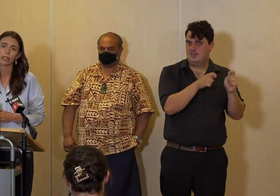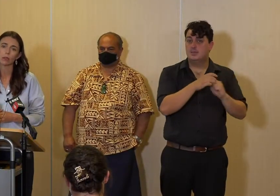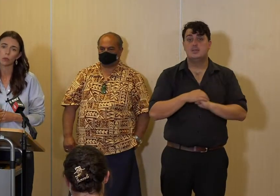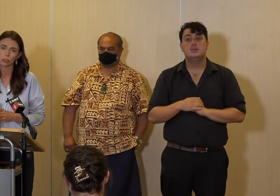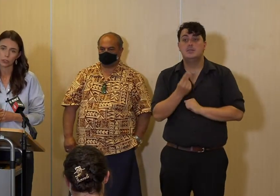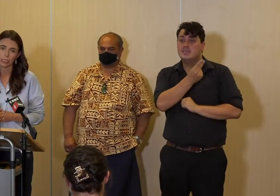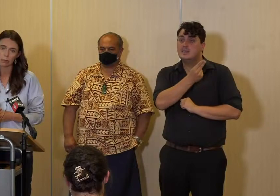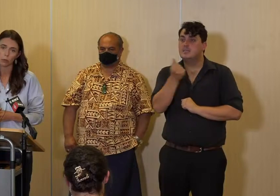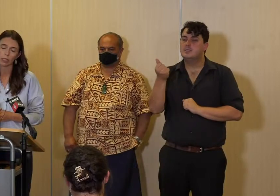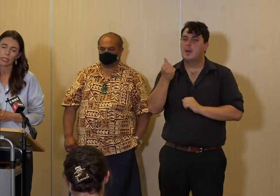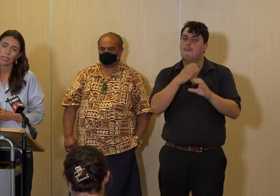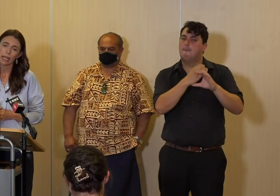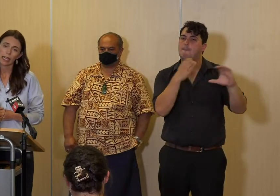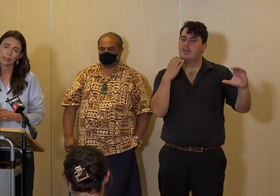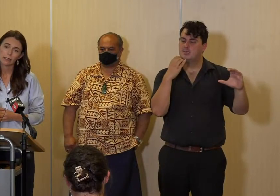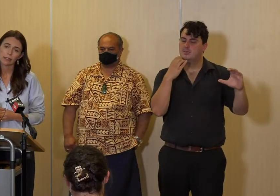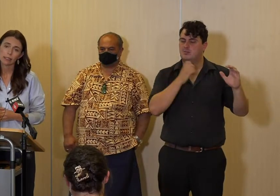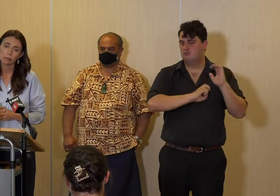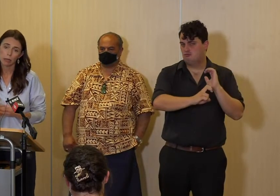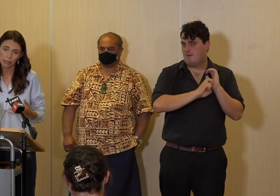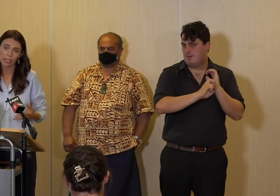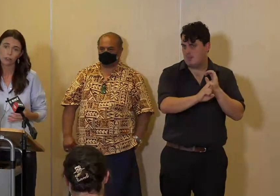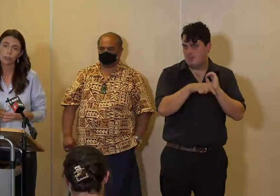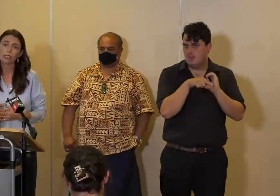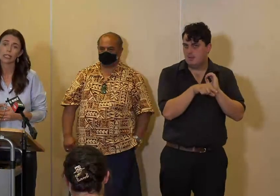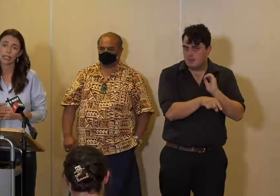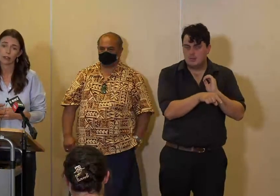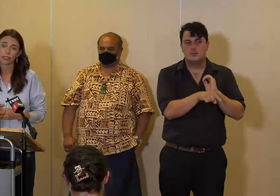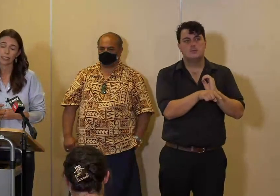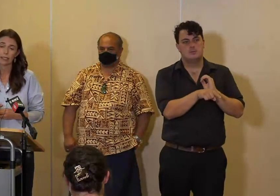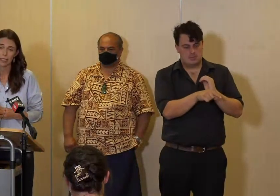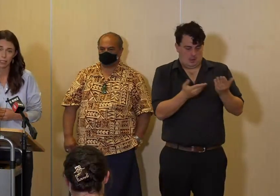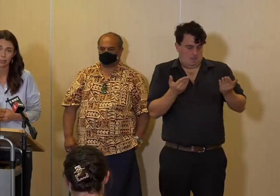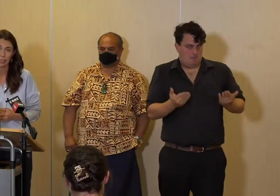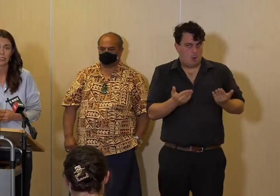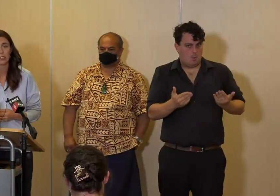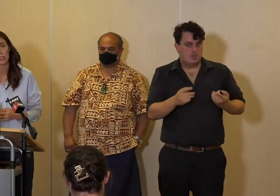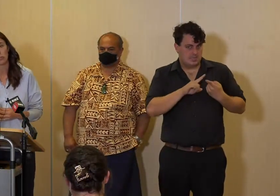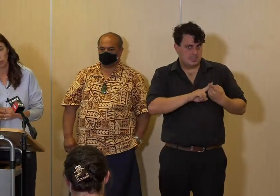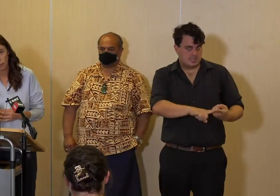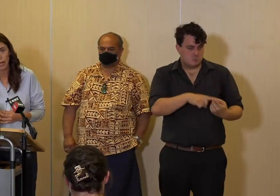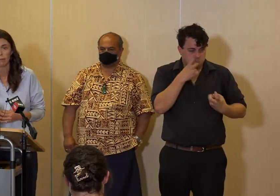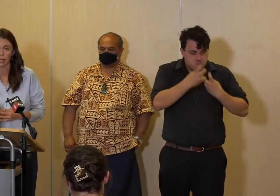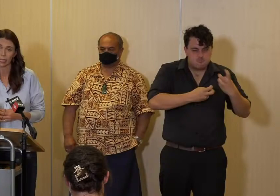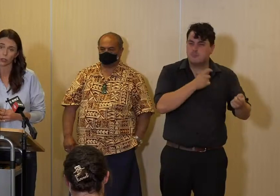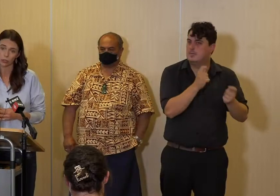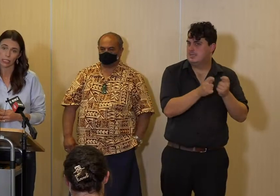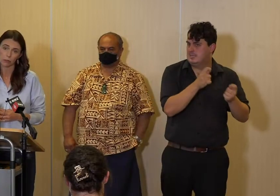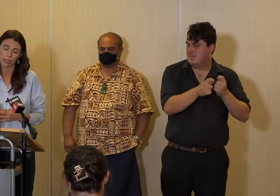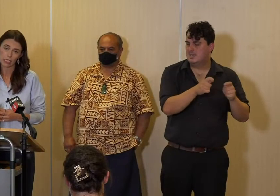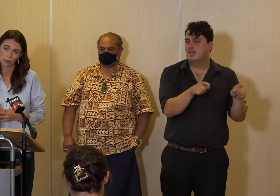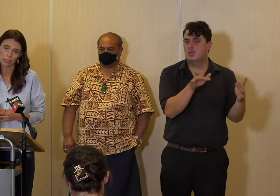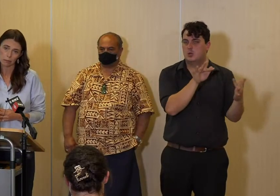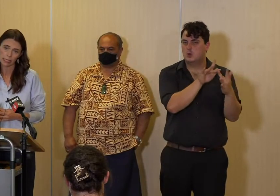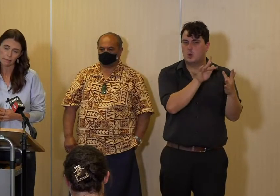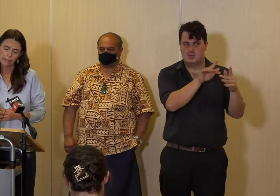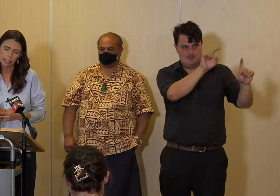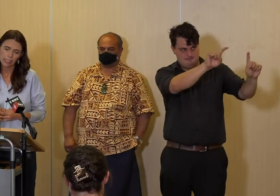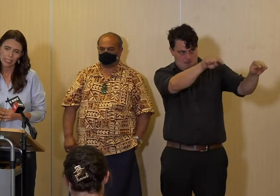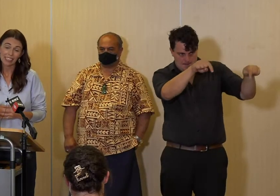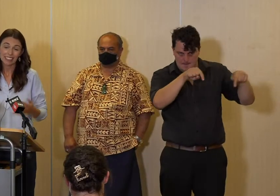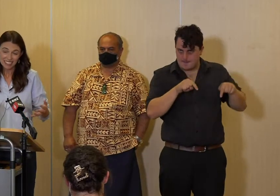journeys where Auckland Transport and the Public Health Unit are currently seeking tests from and making contact with as we